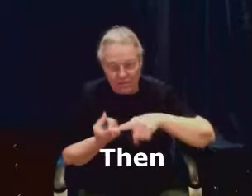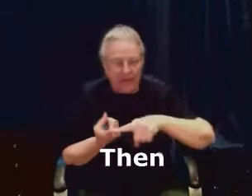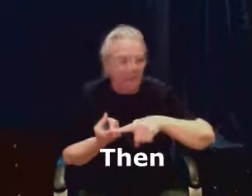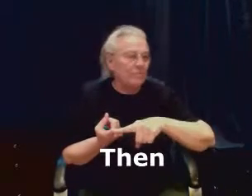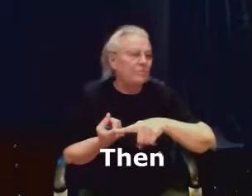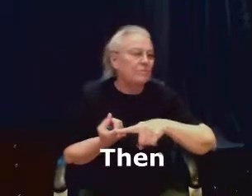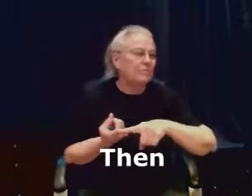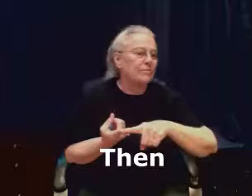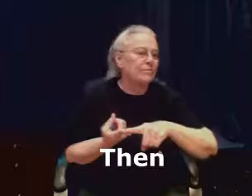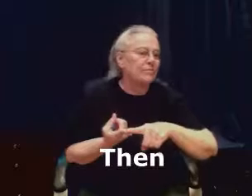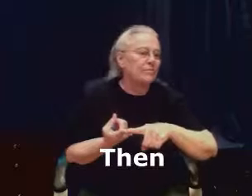then